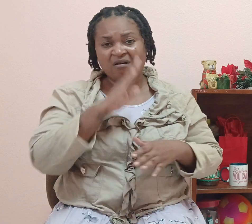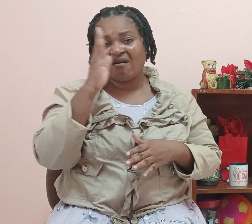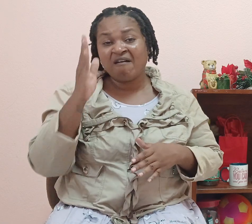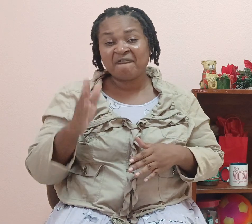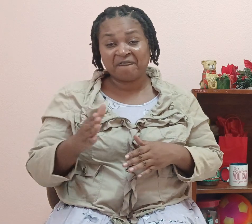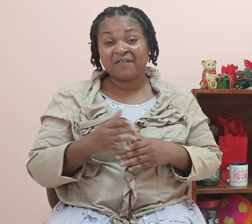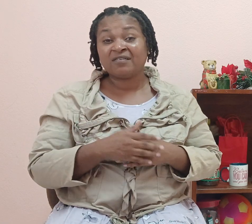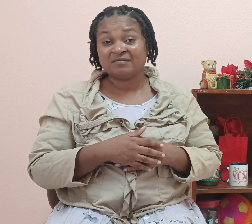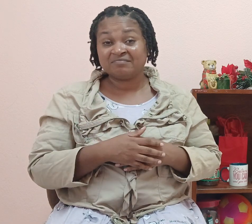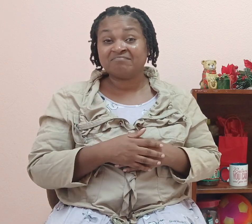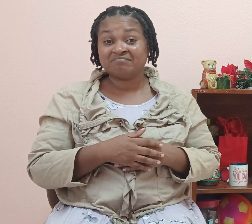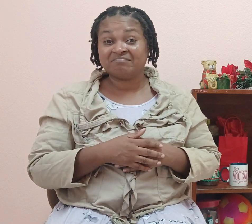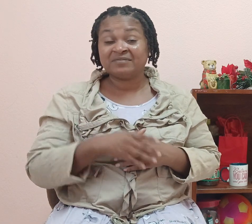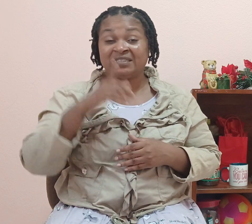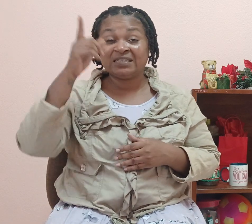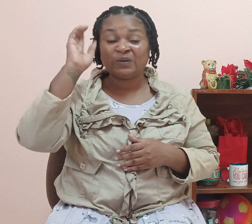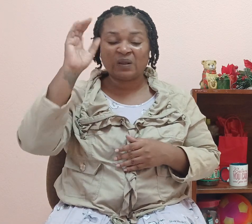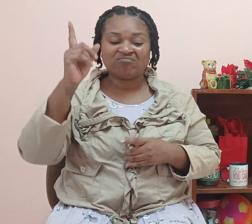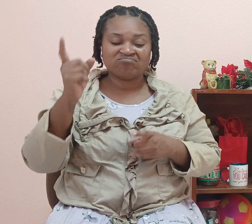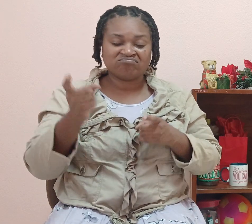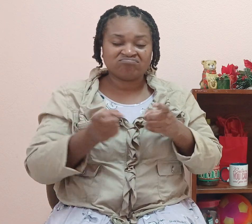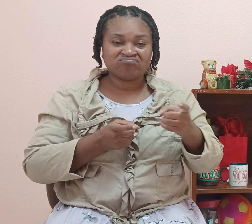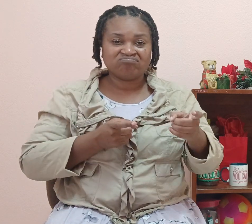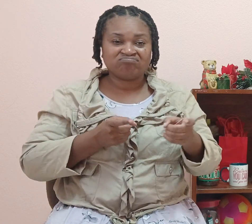He will reign on David's throne